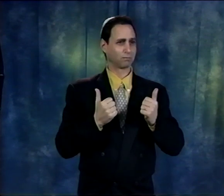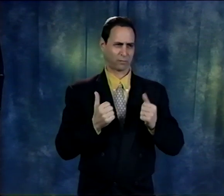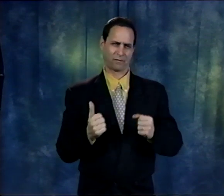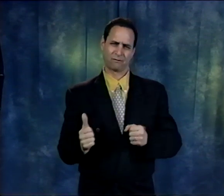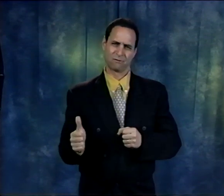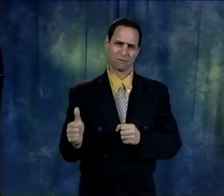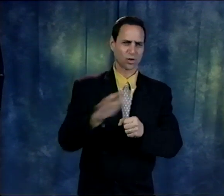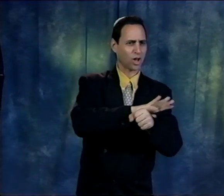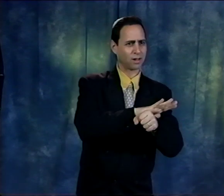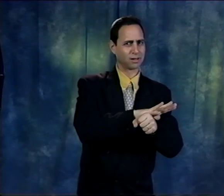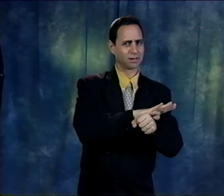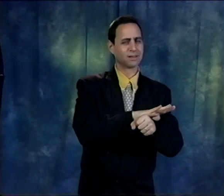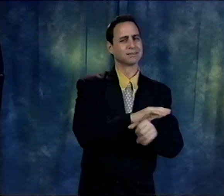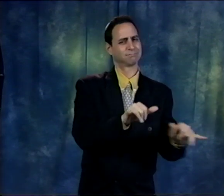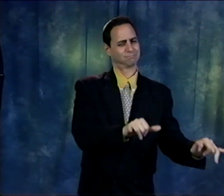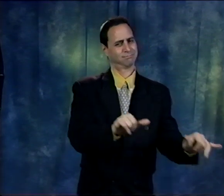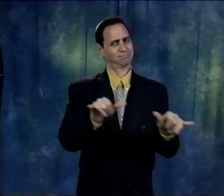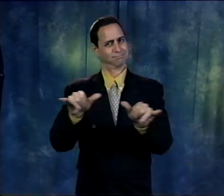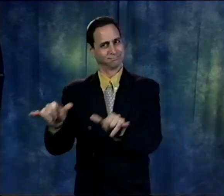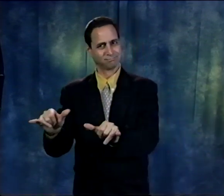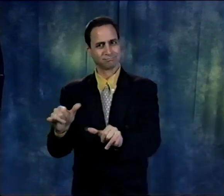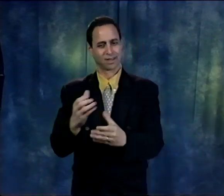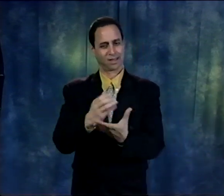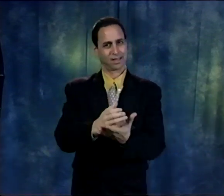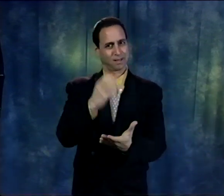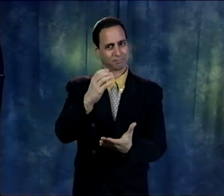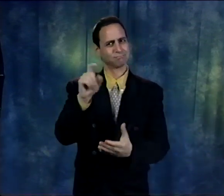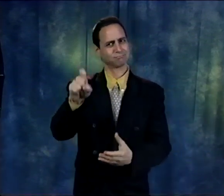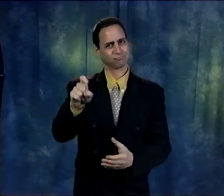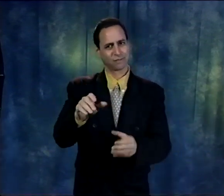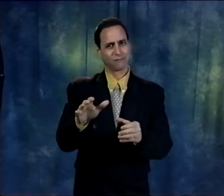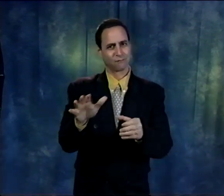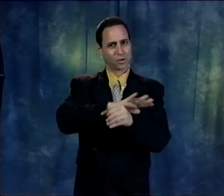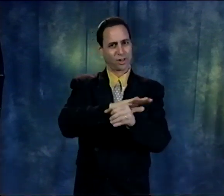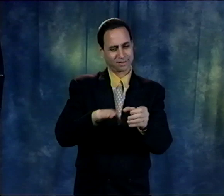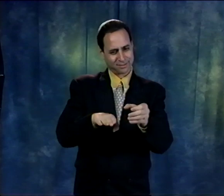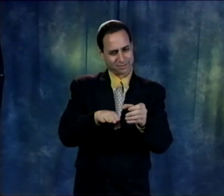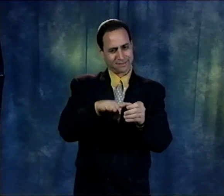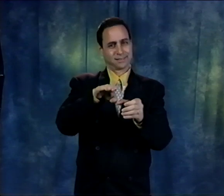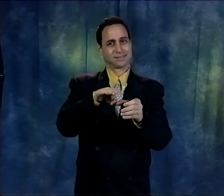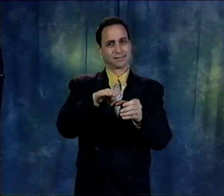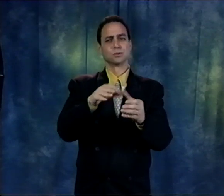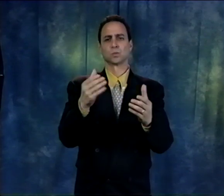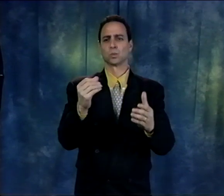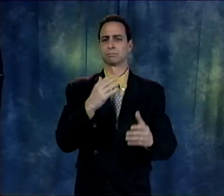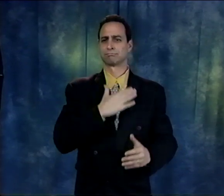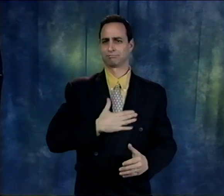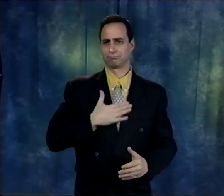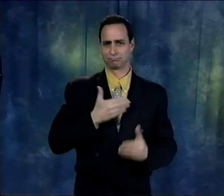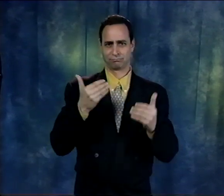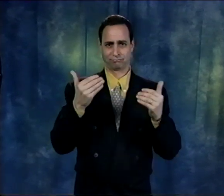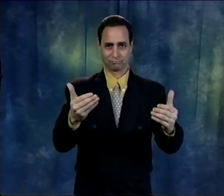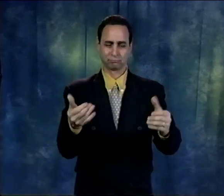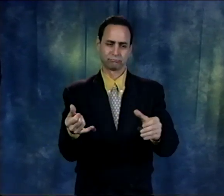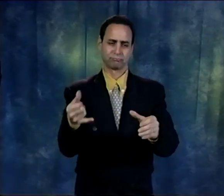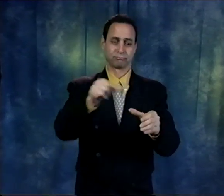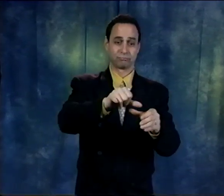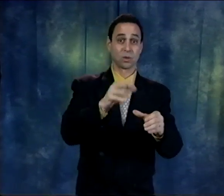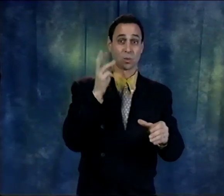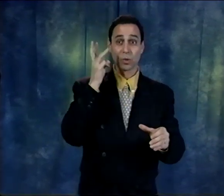in our lives are full, and it's the same as our cup of wine. They need to be full. So please, fill